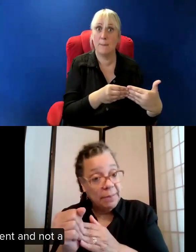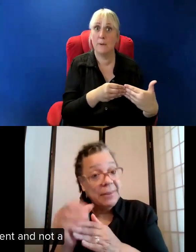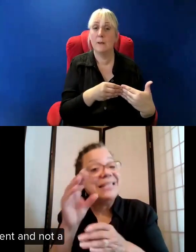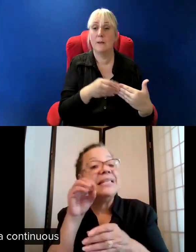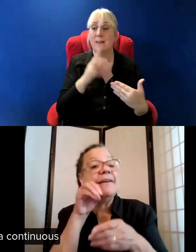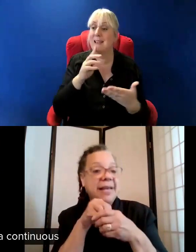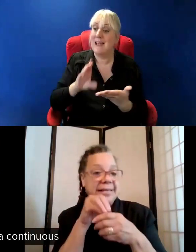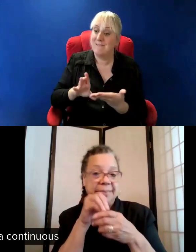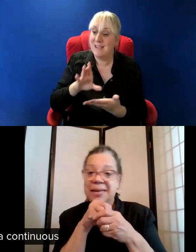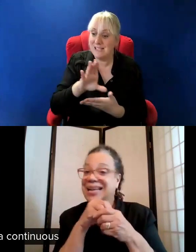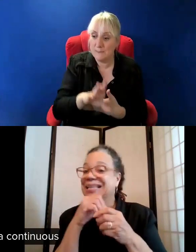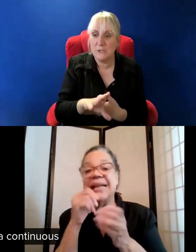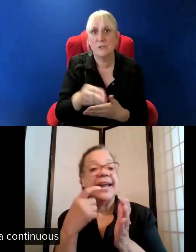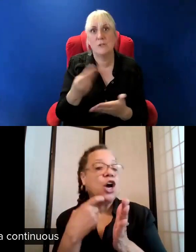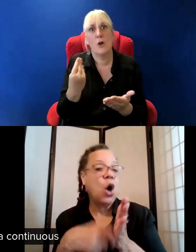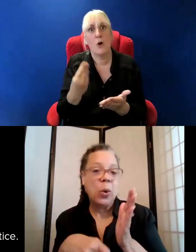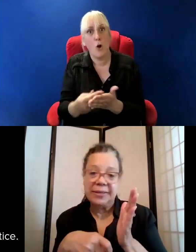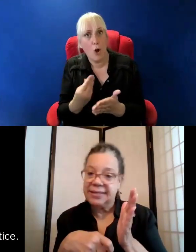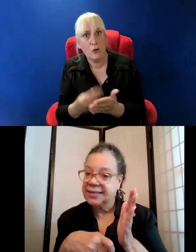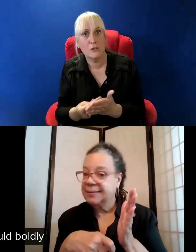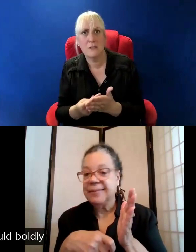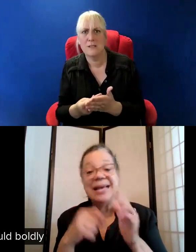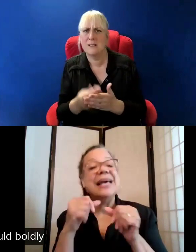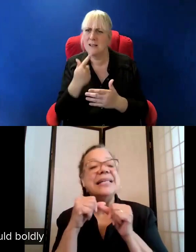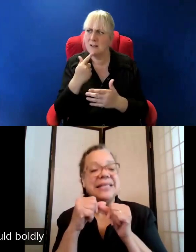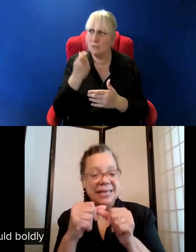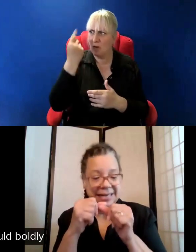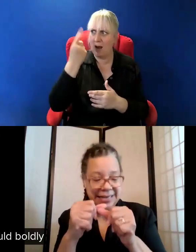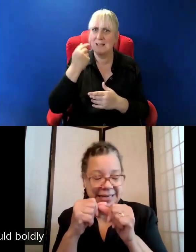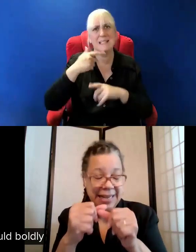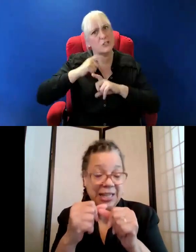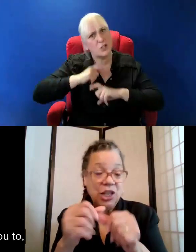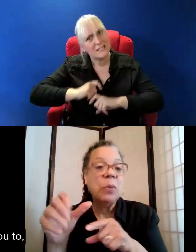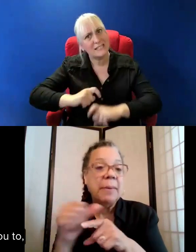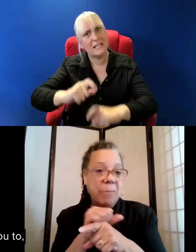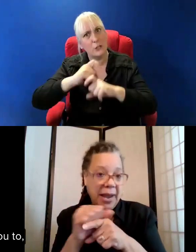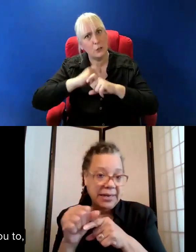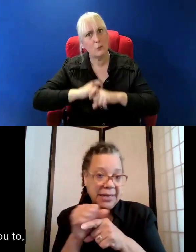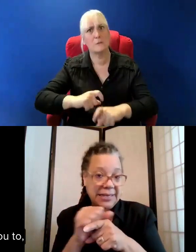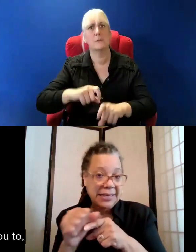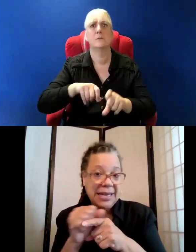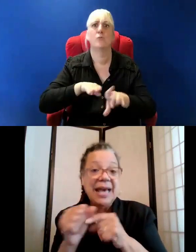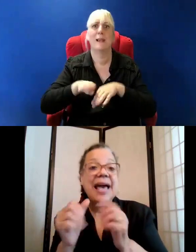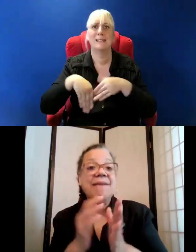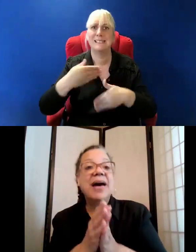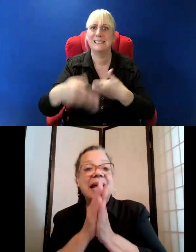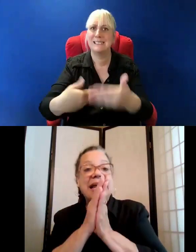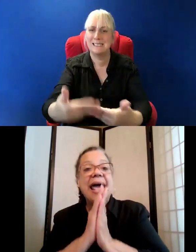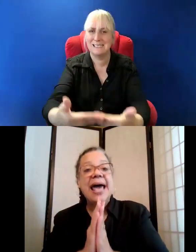investment and not a cost, that it's a continuous practice. But if I could boldly ask you to,